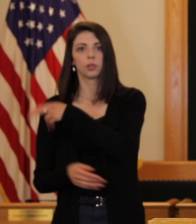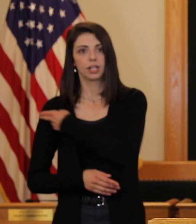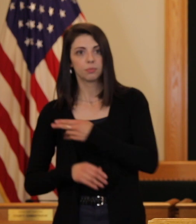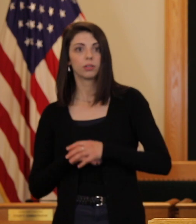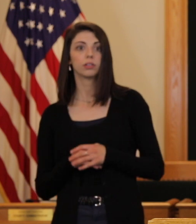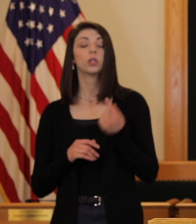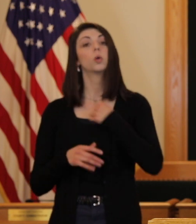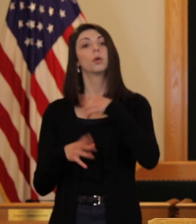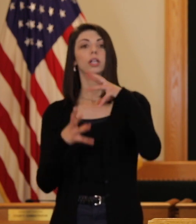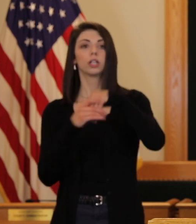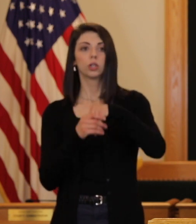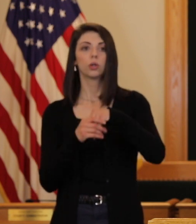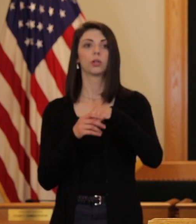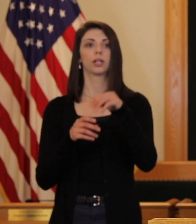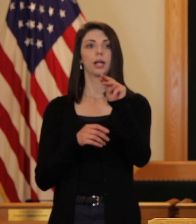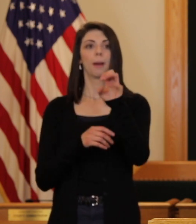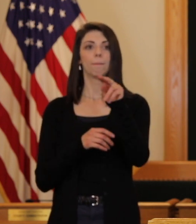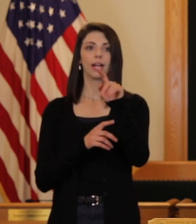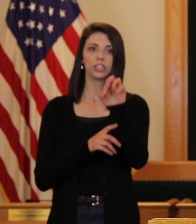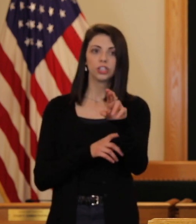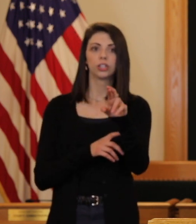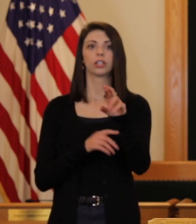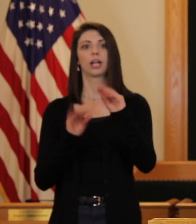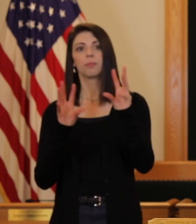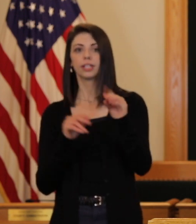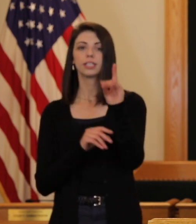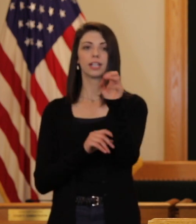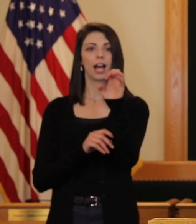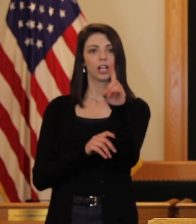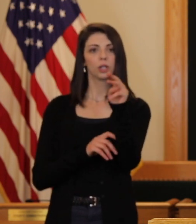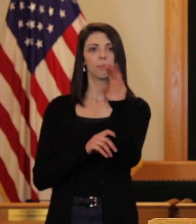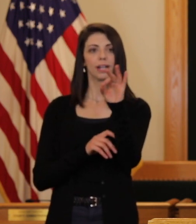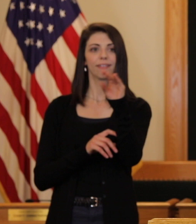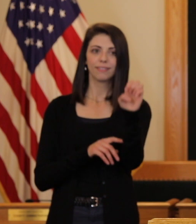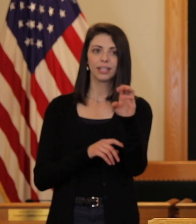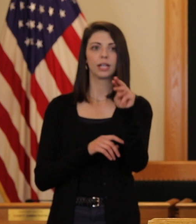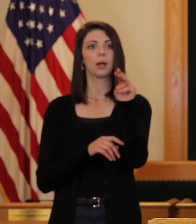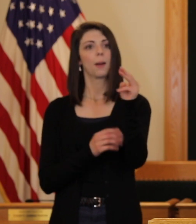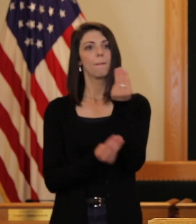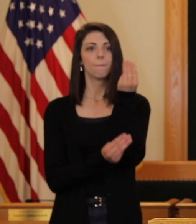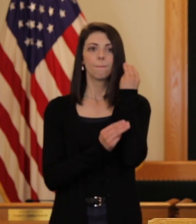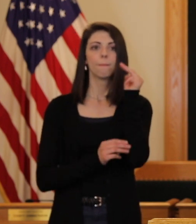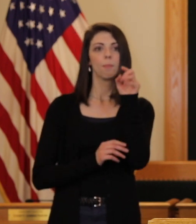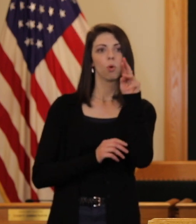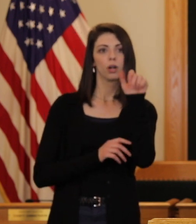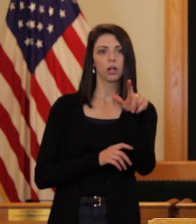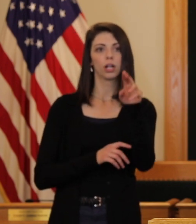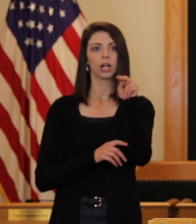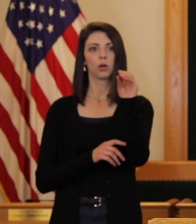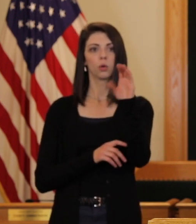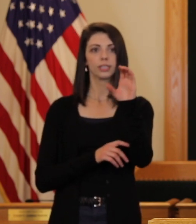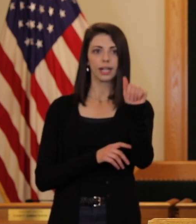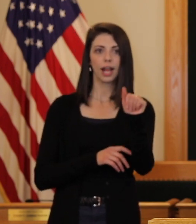services, including Mentor Ambulance, Donald McPhee Memorial Ambulance, NOCA Ambulance, North Shore Volunteer Ambulance, Oswego